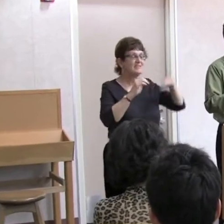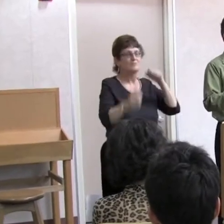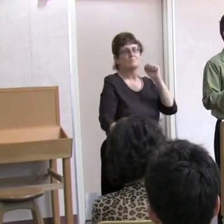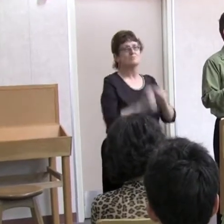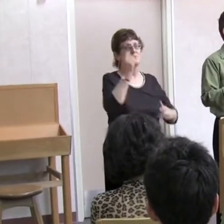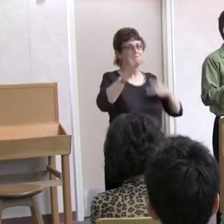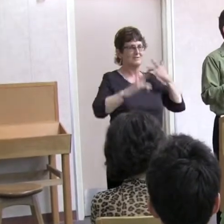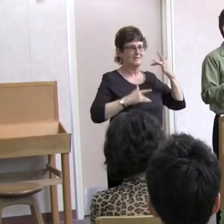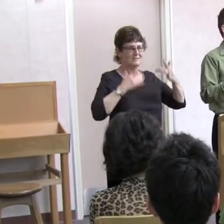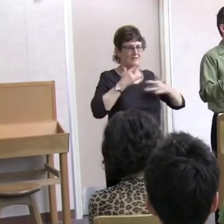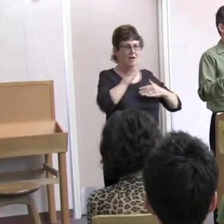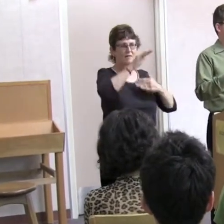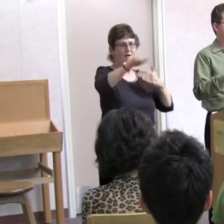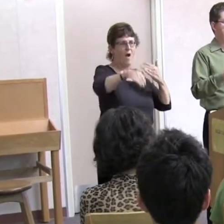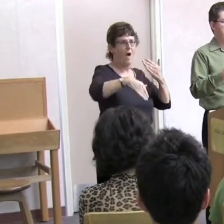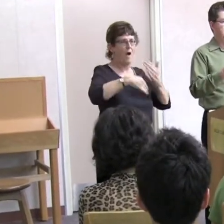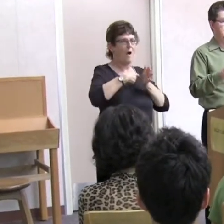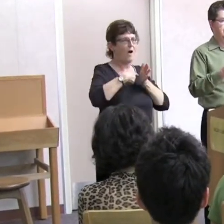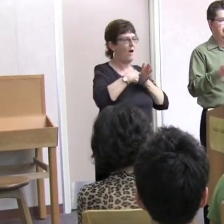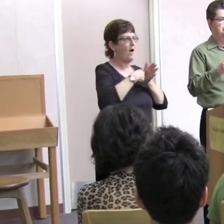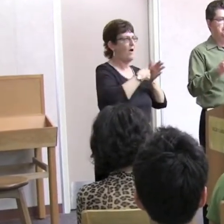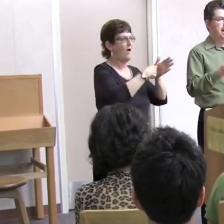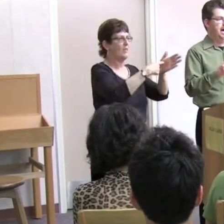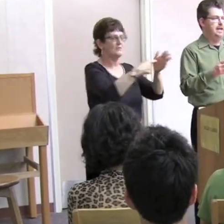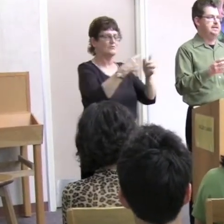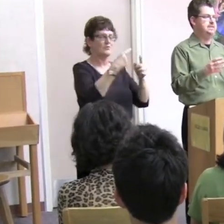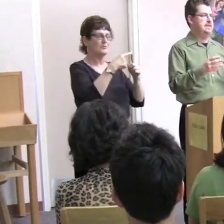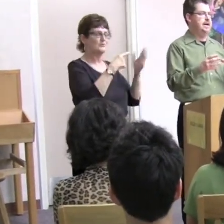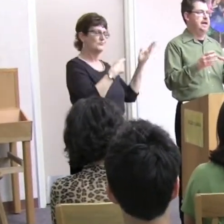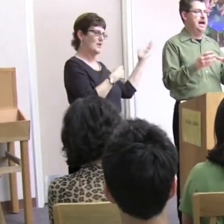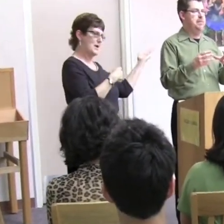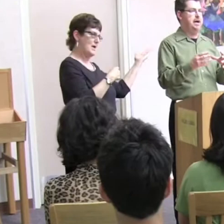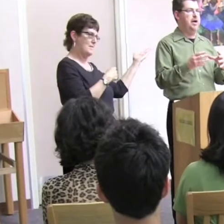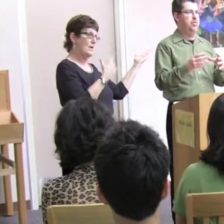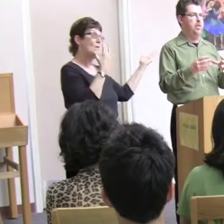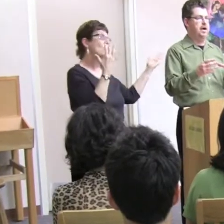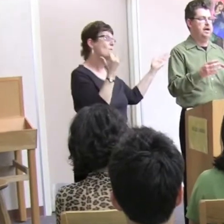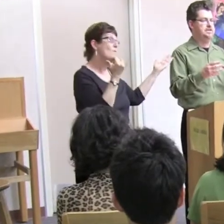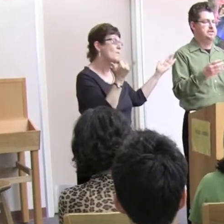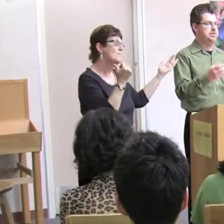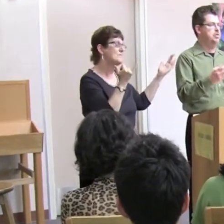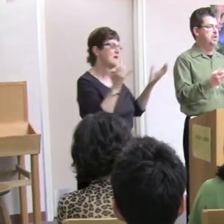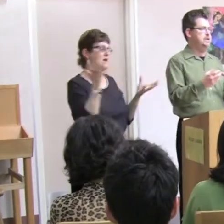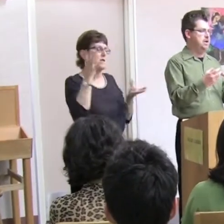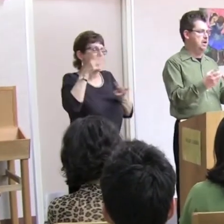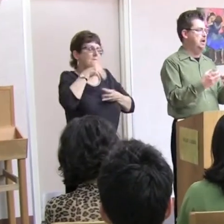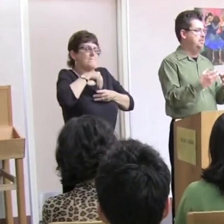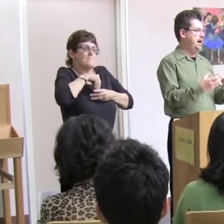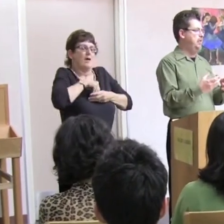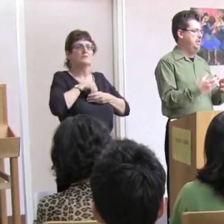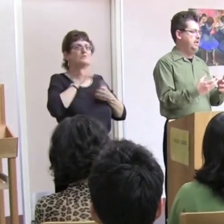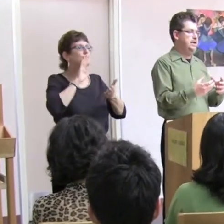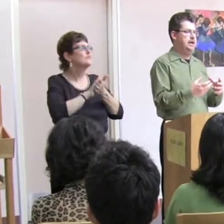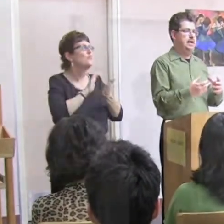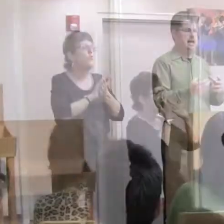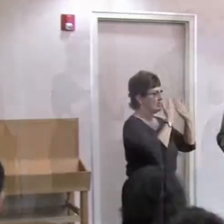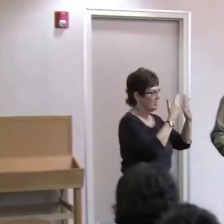to me because I think it really embodies a lot about what a school is all